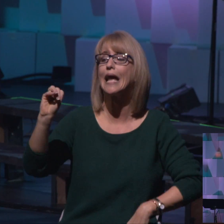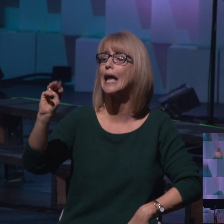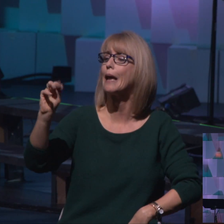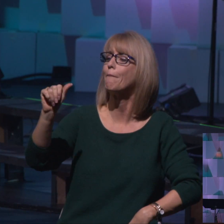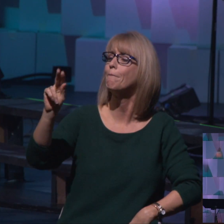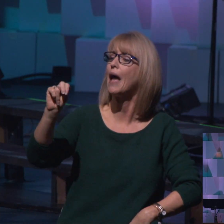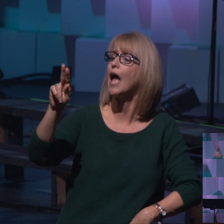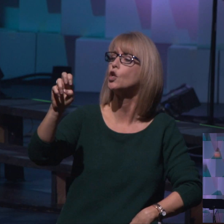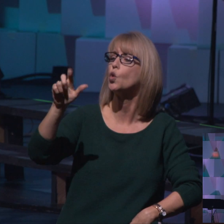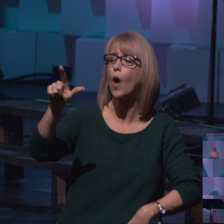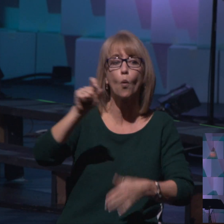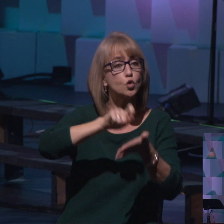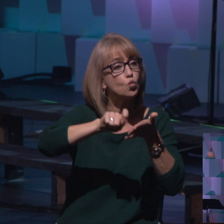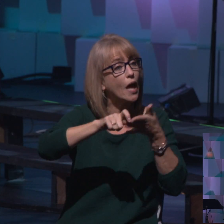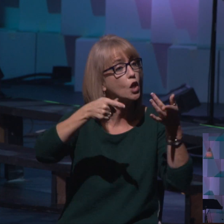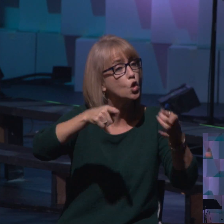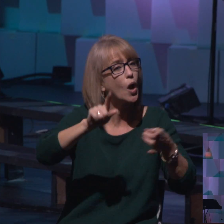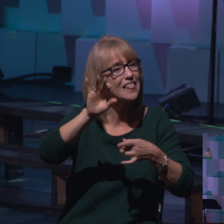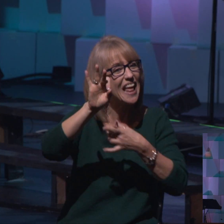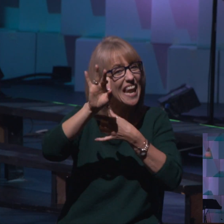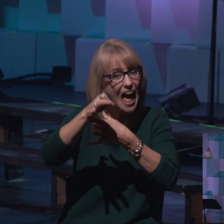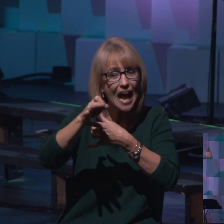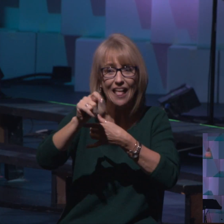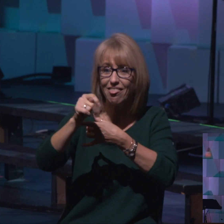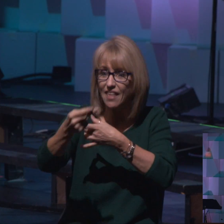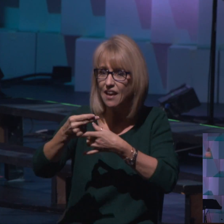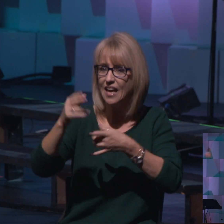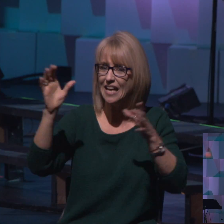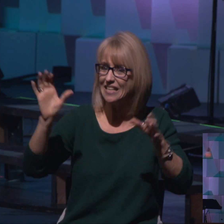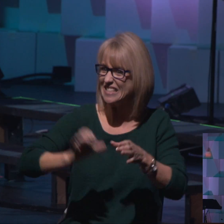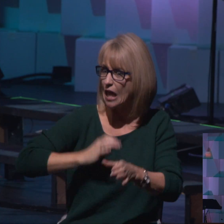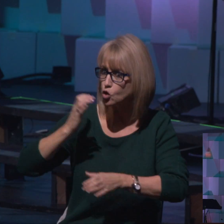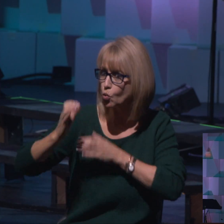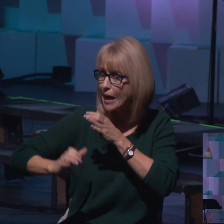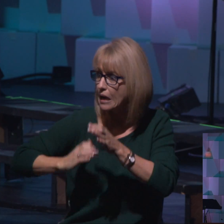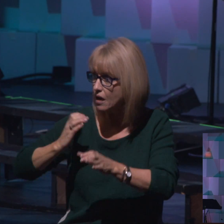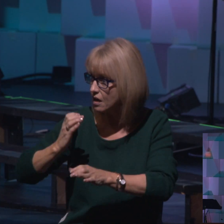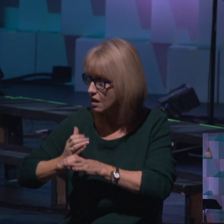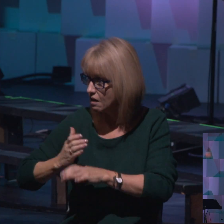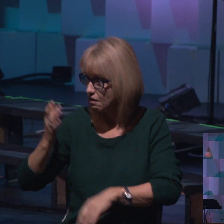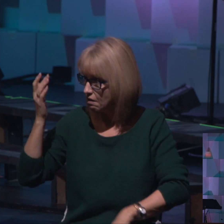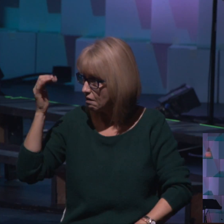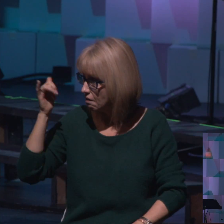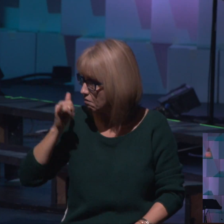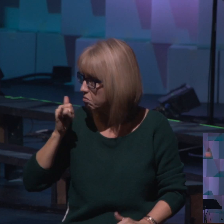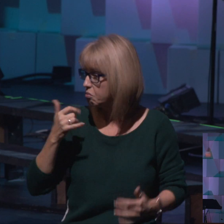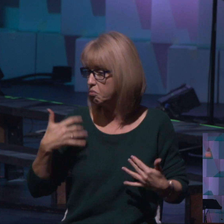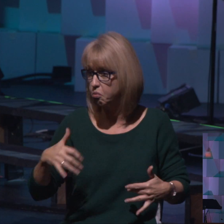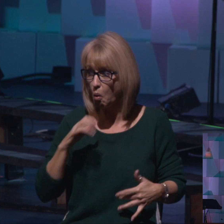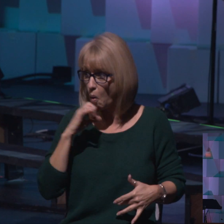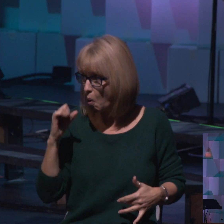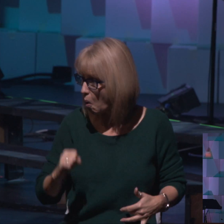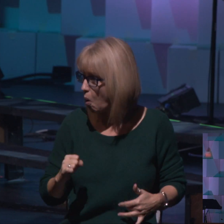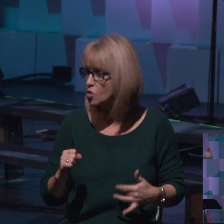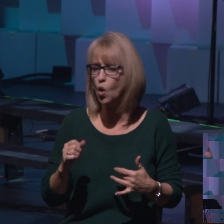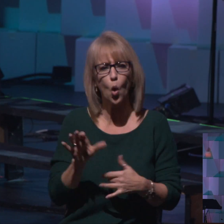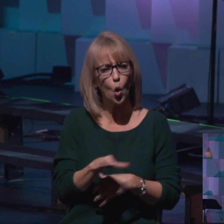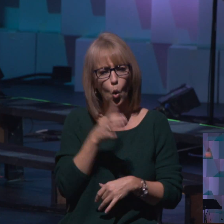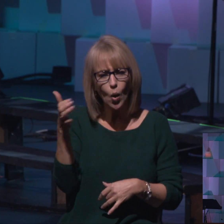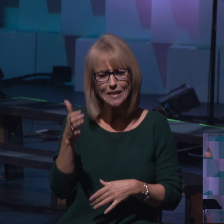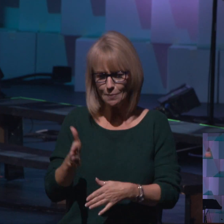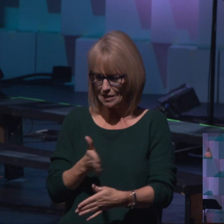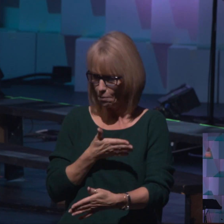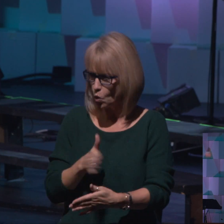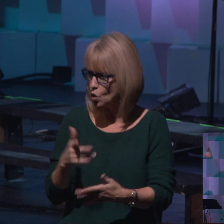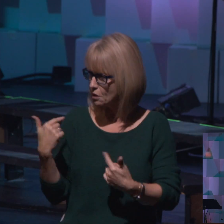in the 9th century. And so what we're going to do today is we're going to take a look at a Christmas song. Christmas songs have been part of Christmas for a long time. We're going to look